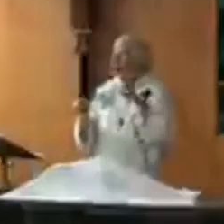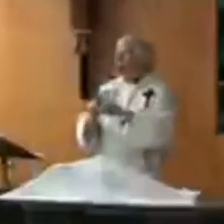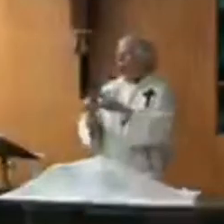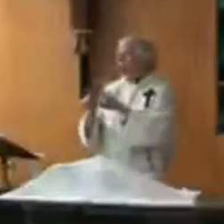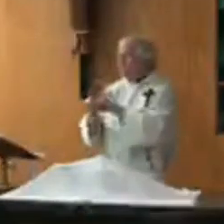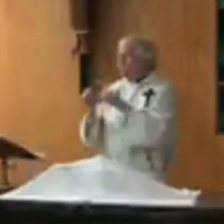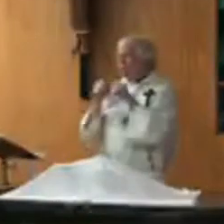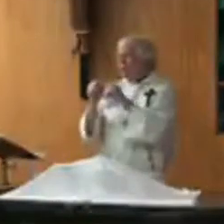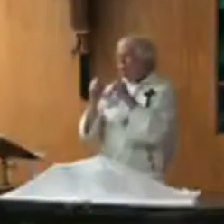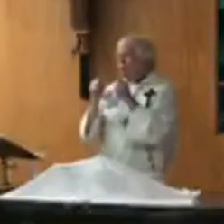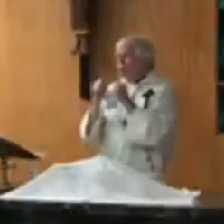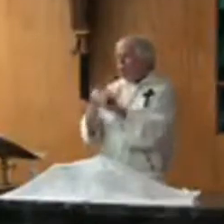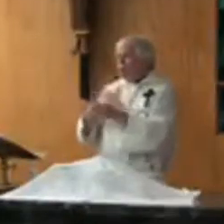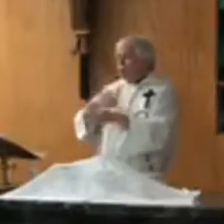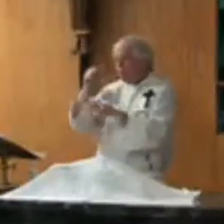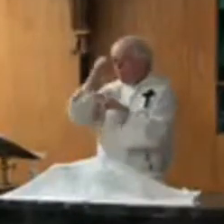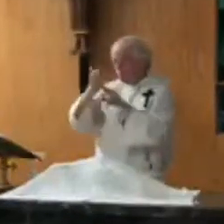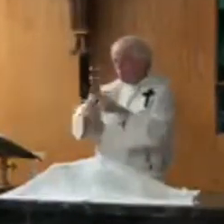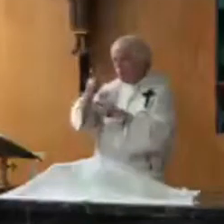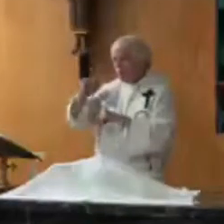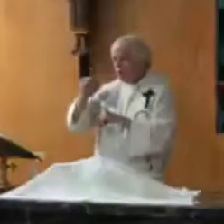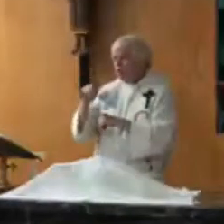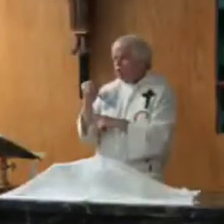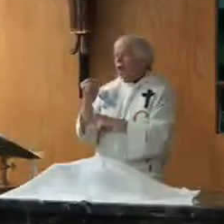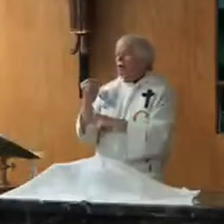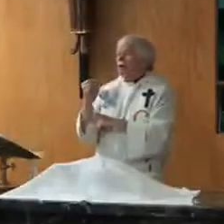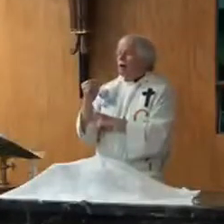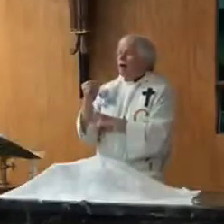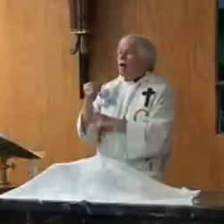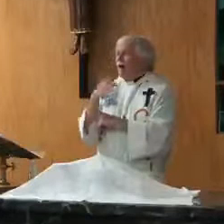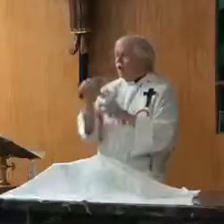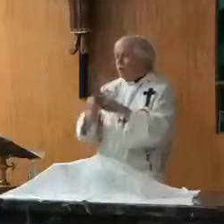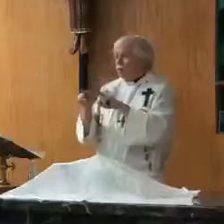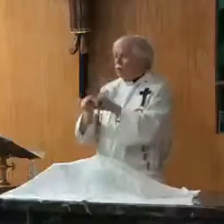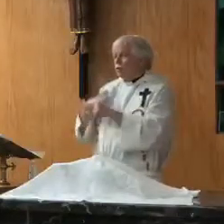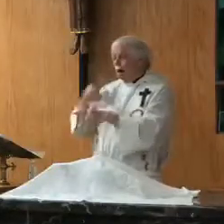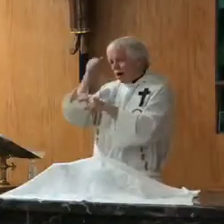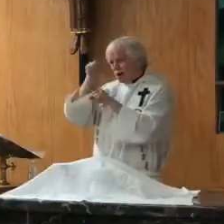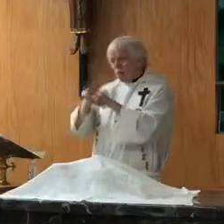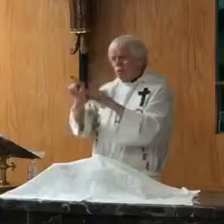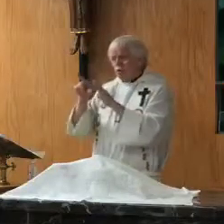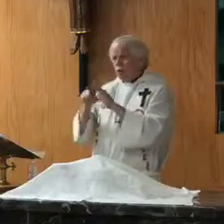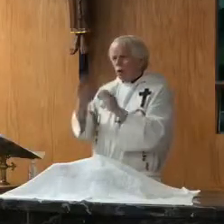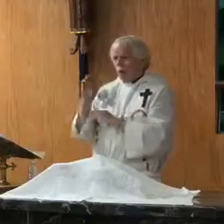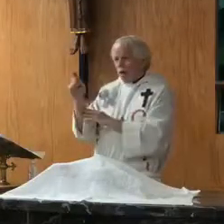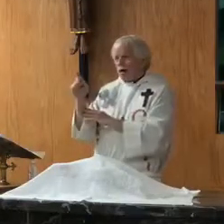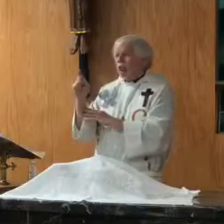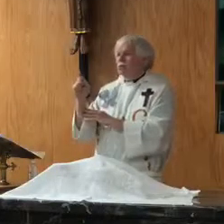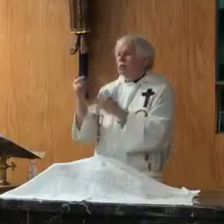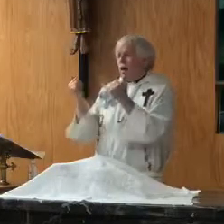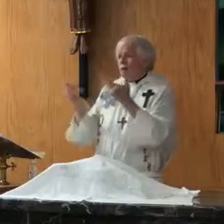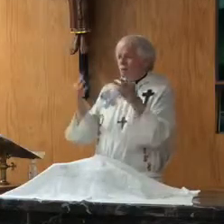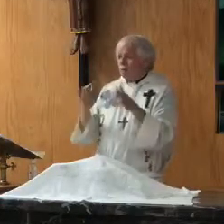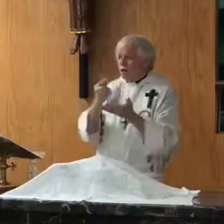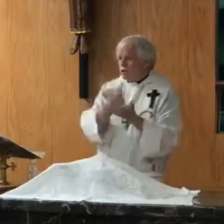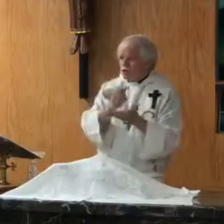that. Also, continue with my brother PJ, and also my brother-in-law Max,